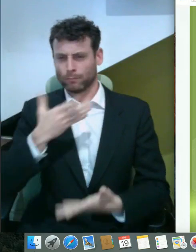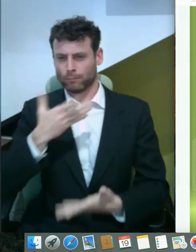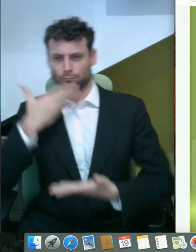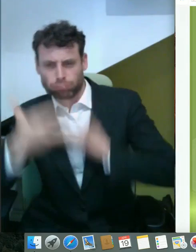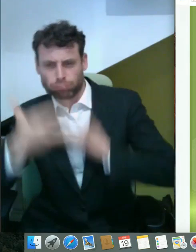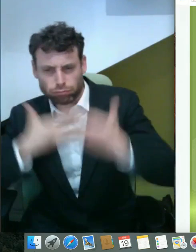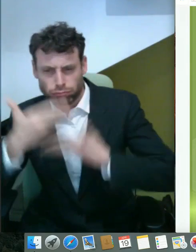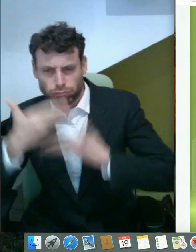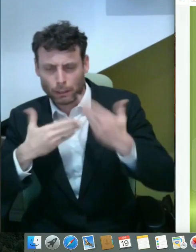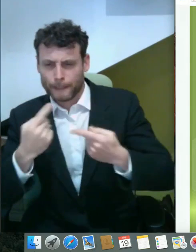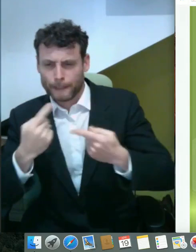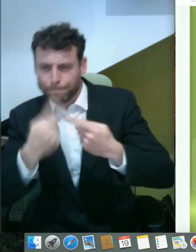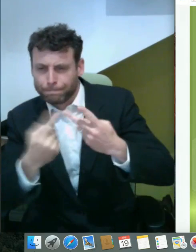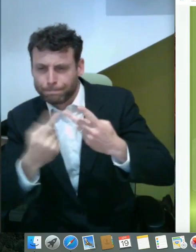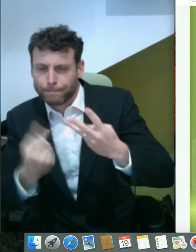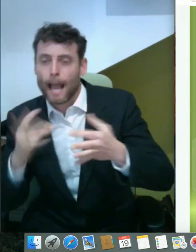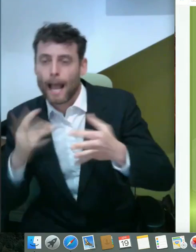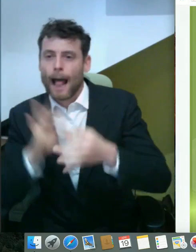very great detail